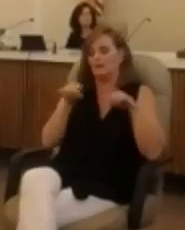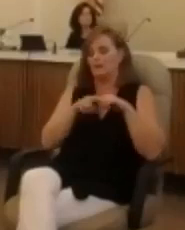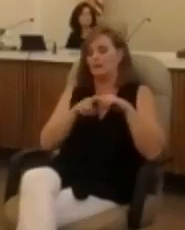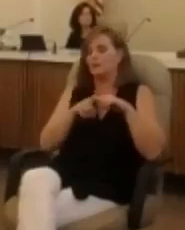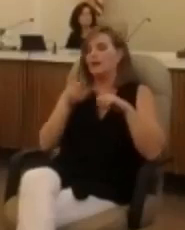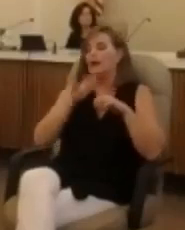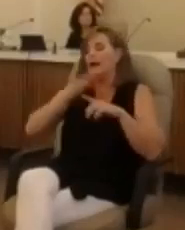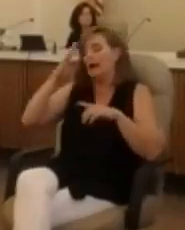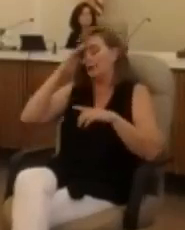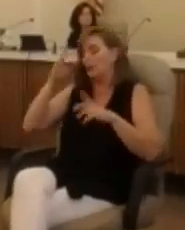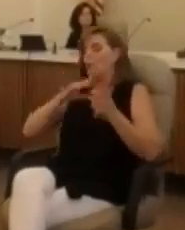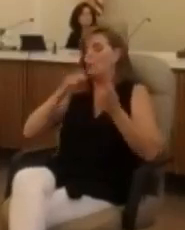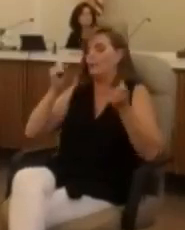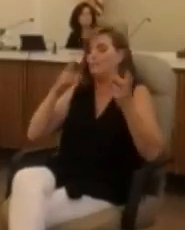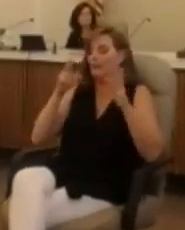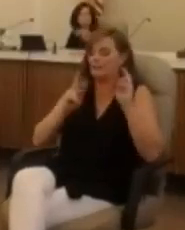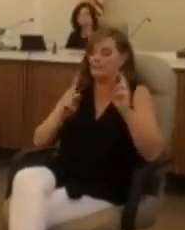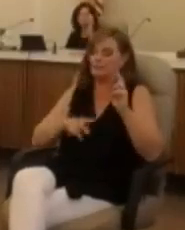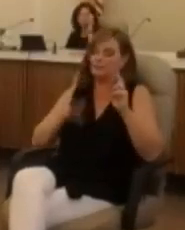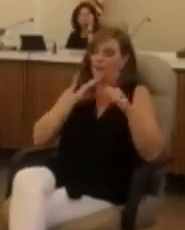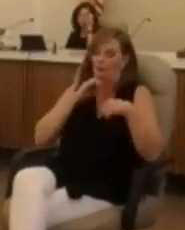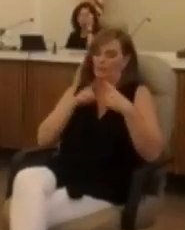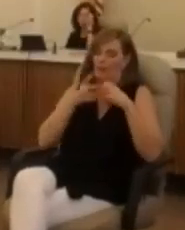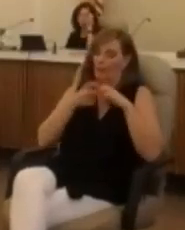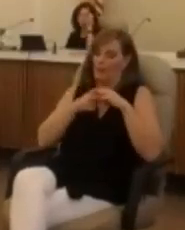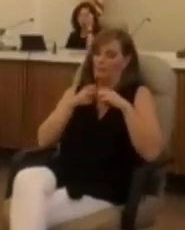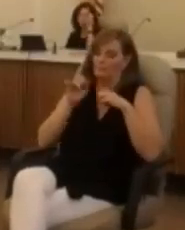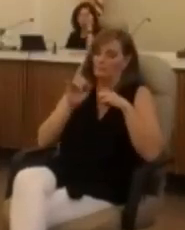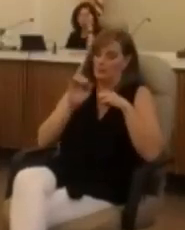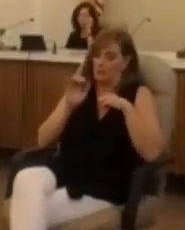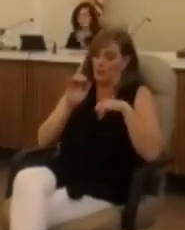people talk about the problems on that road.